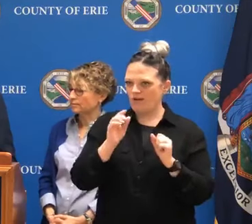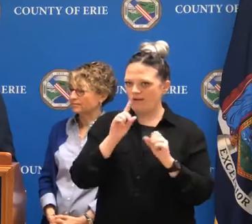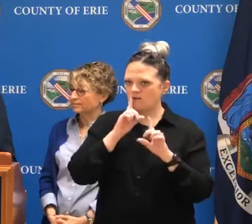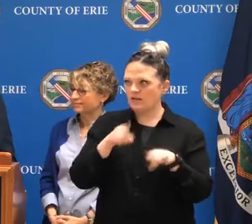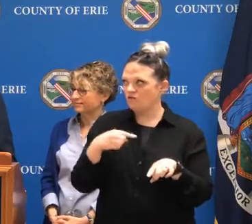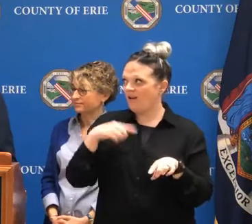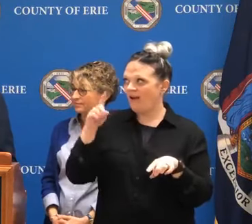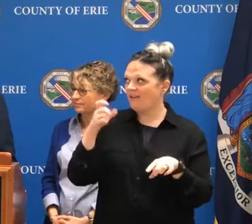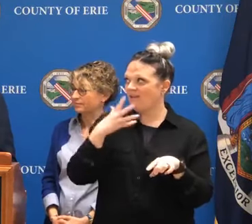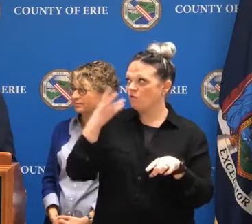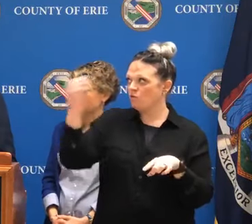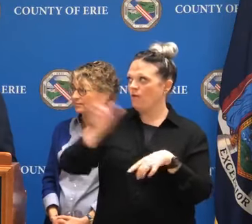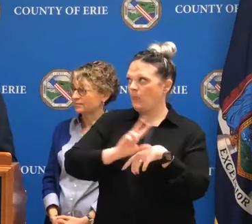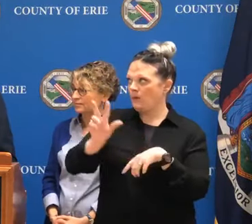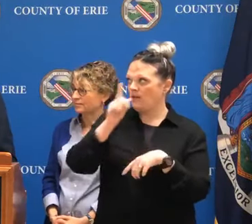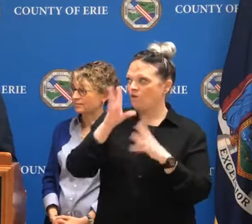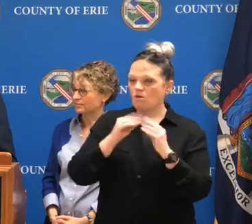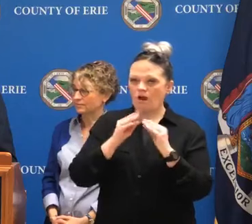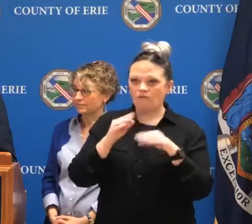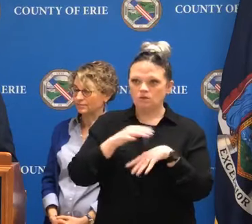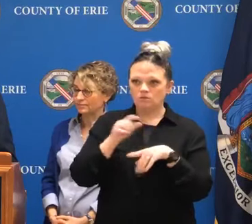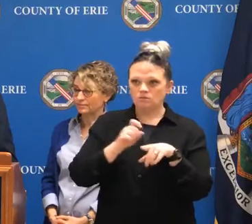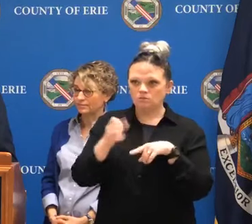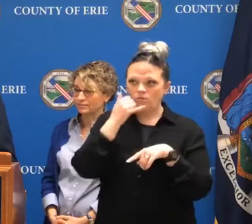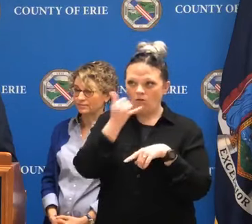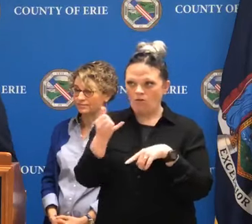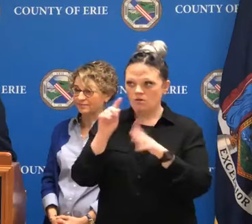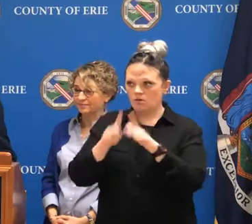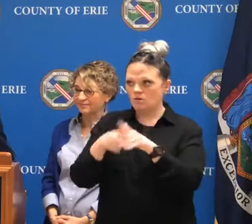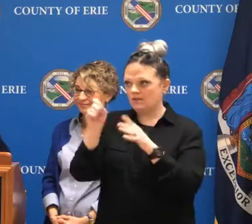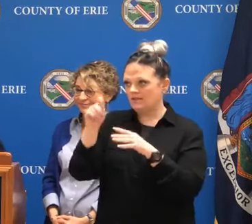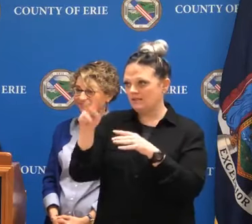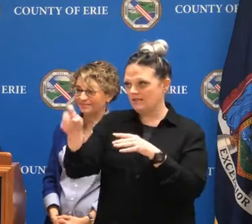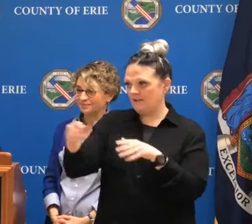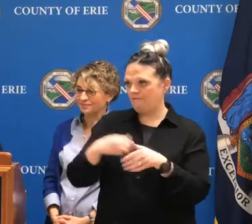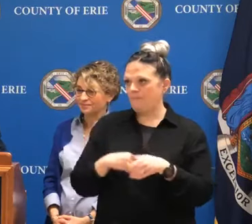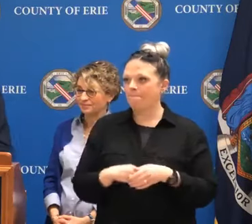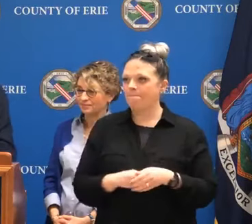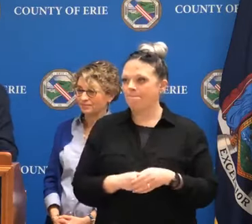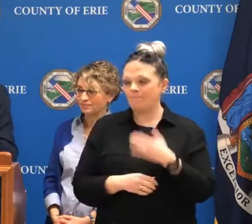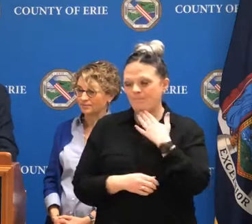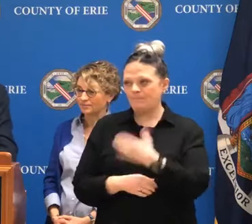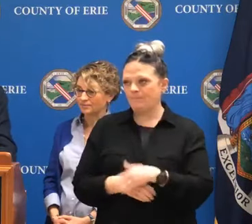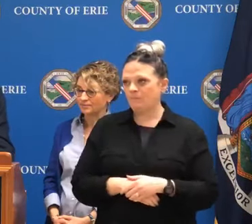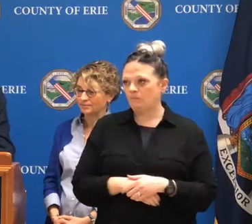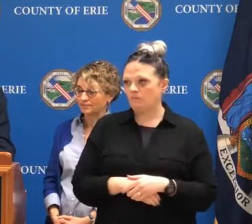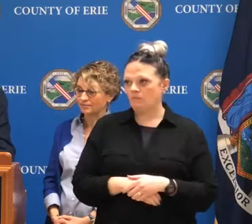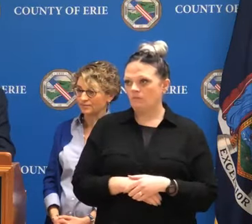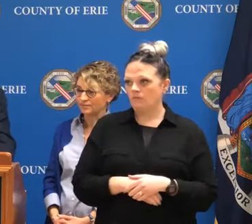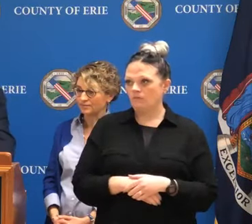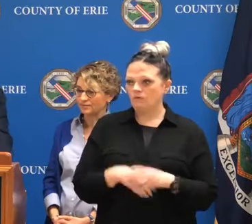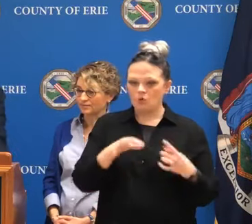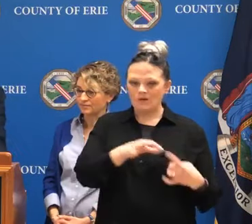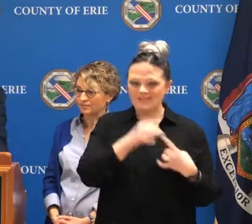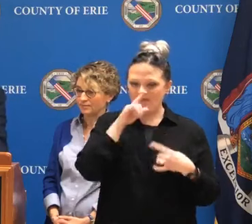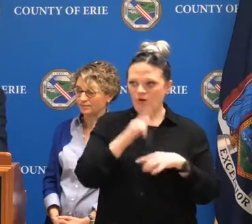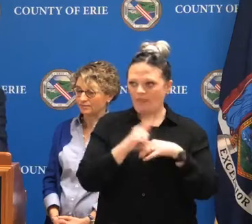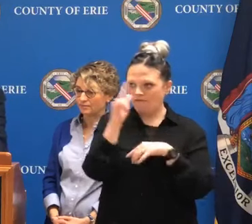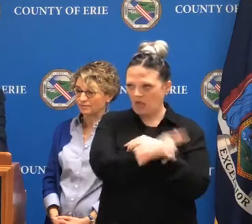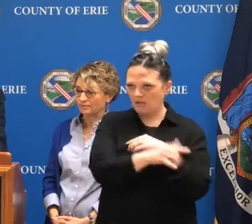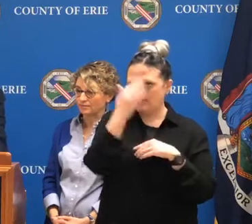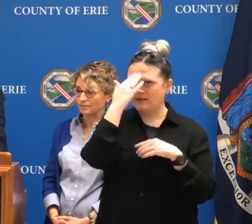have to be on a conference call at 3 o'clock. So we started with Steve. Steve. Thank you. minus the flights, the known locations